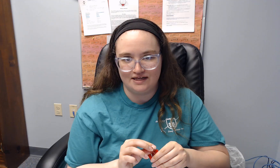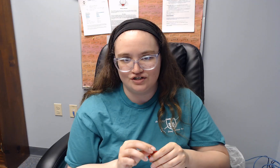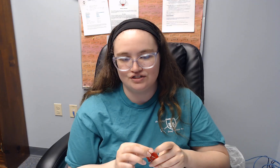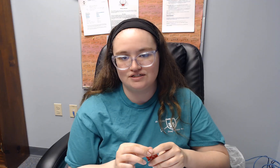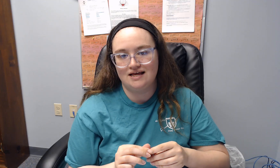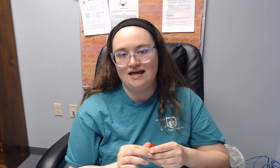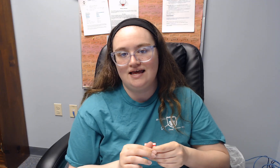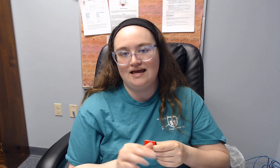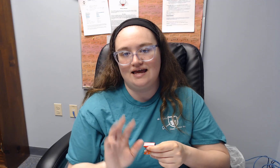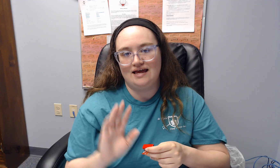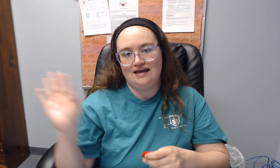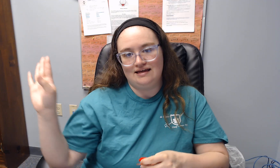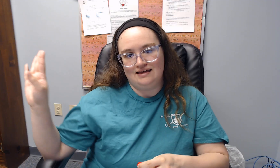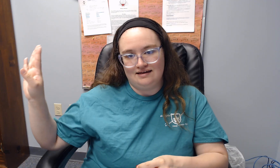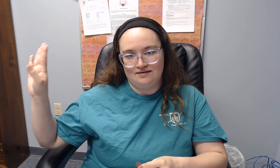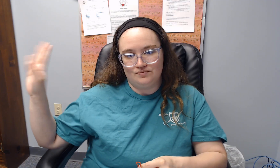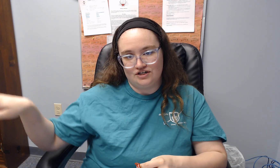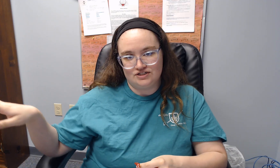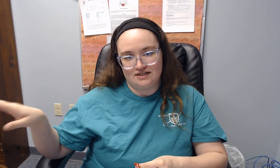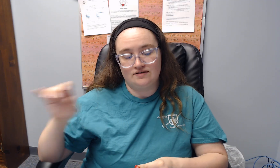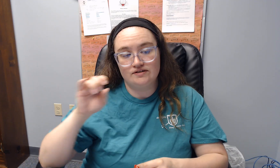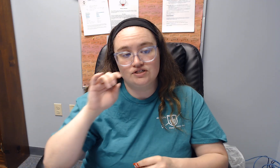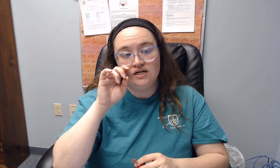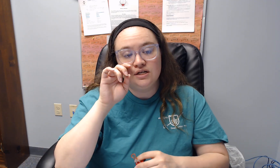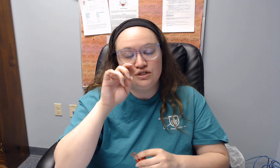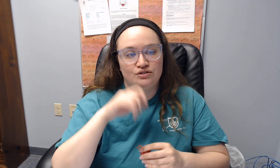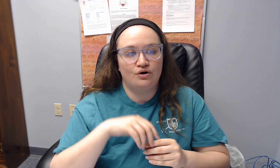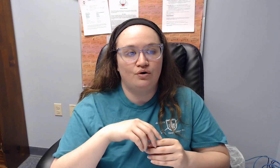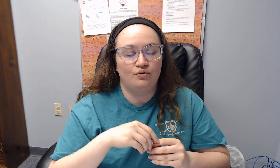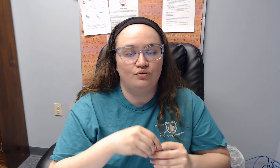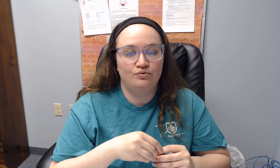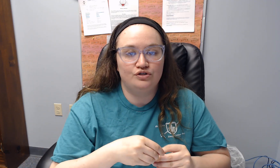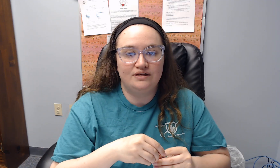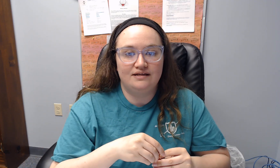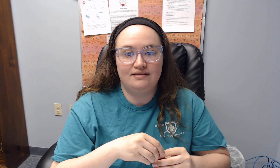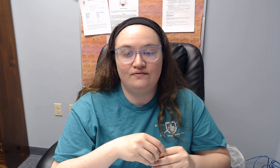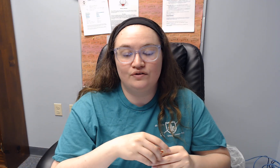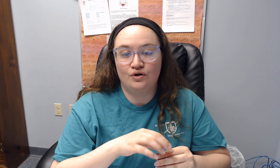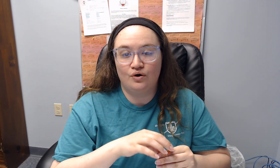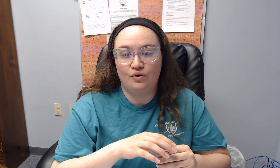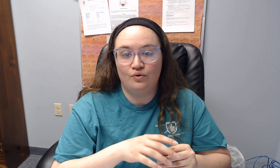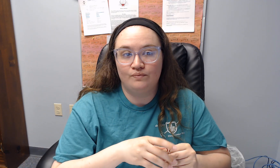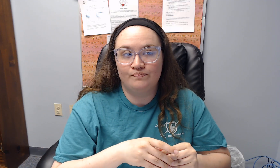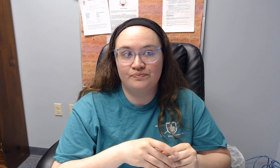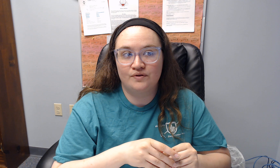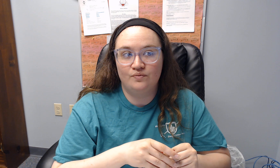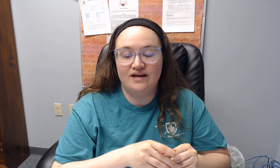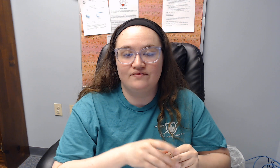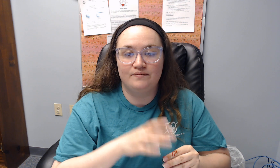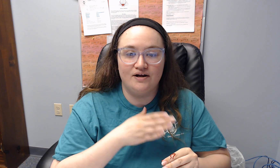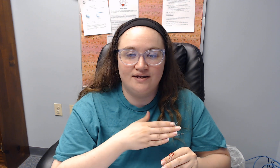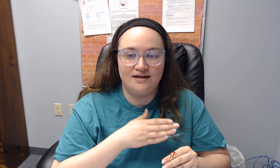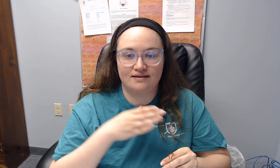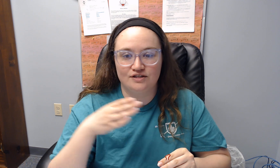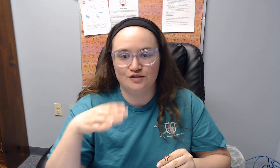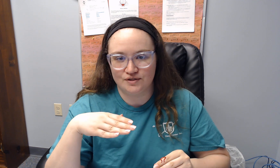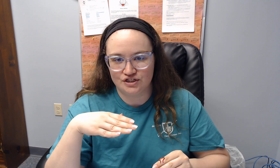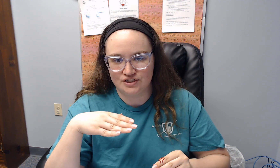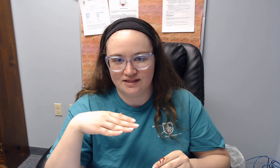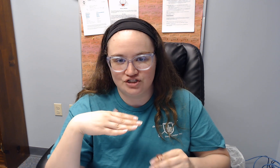letters in British Sign Language. So even though we have American English, British English, and we